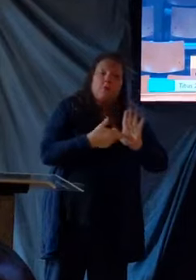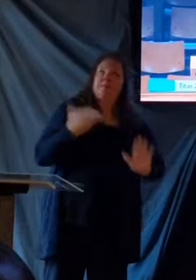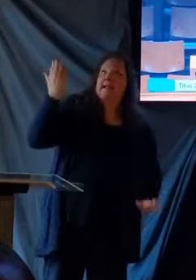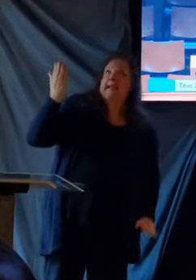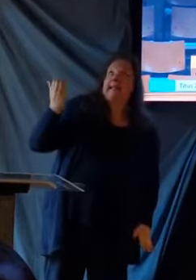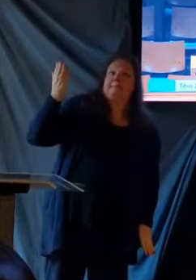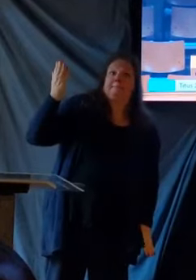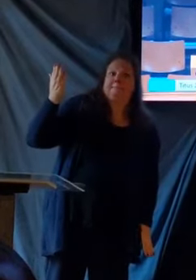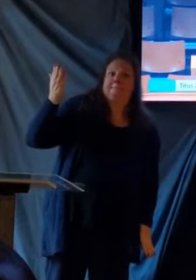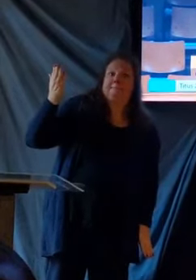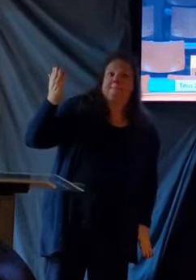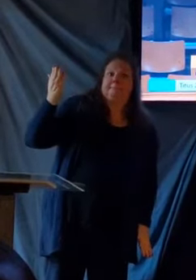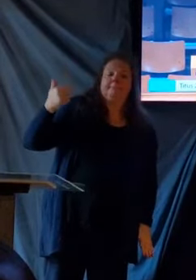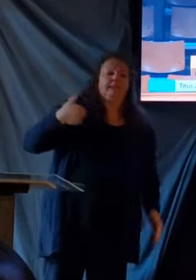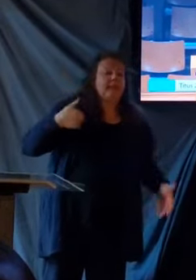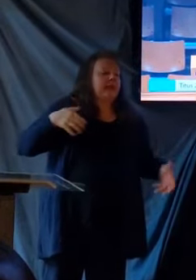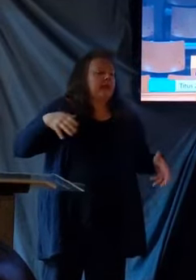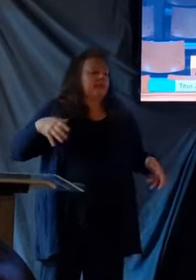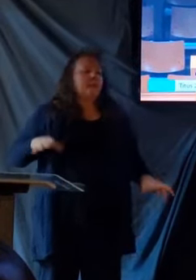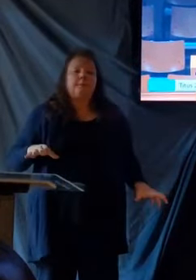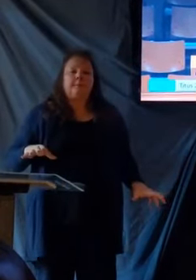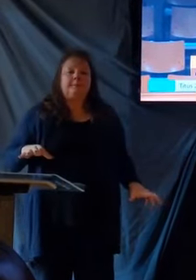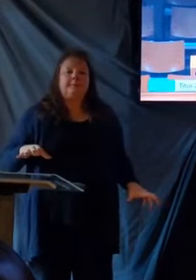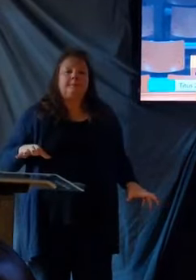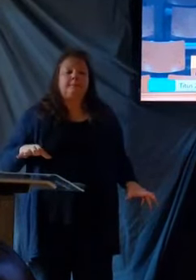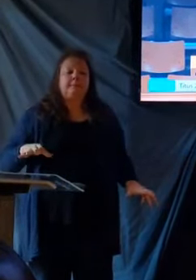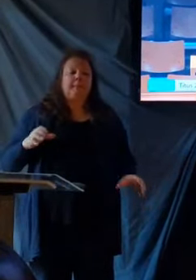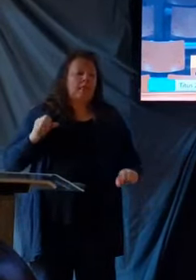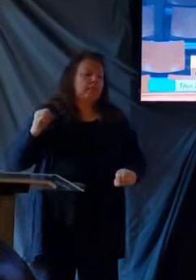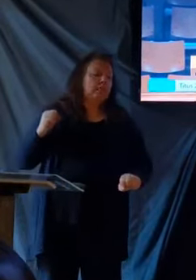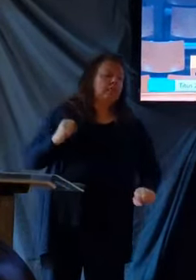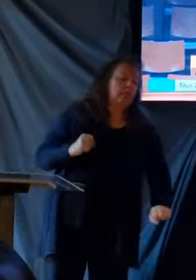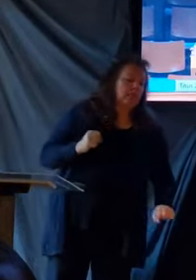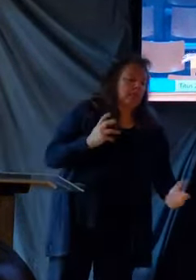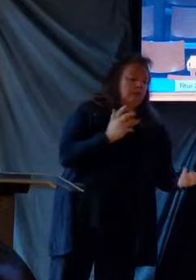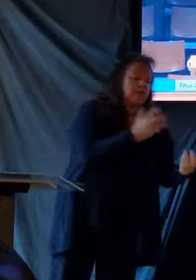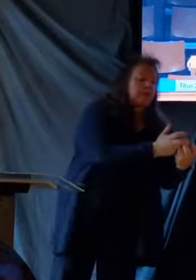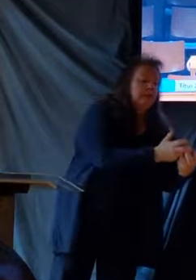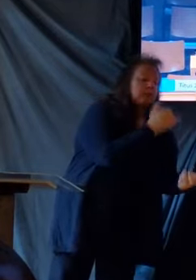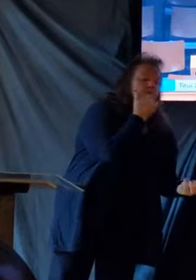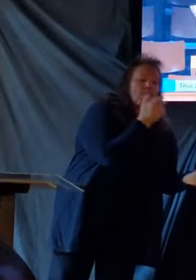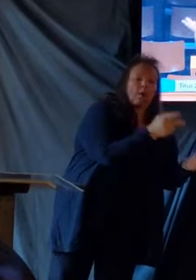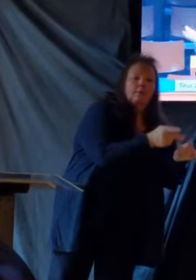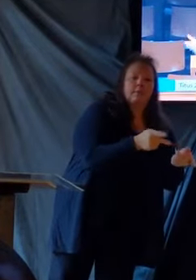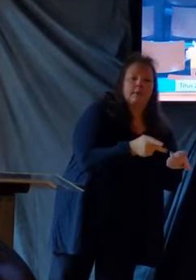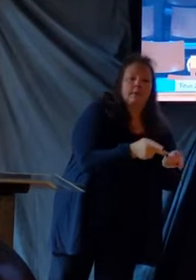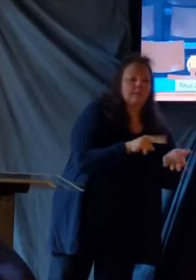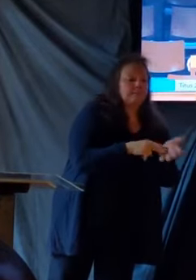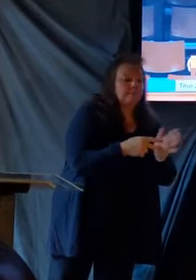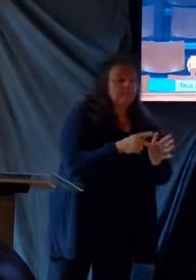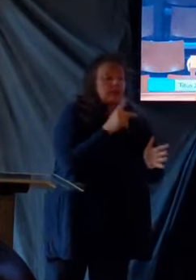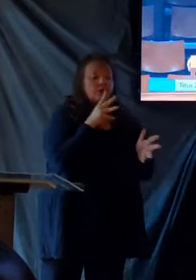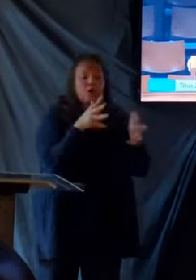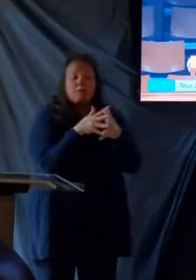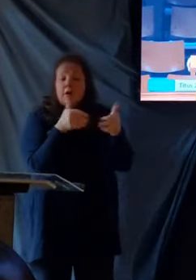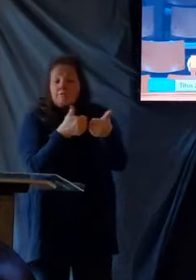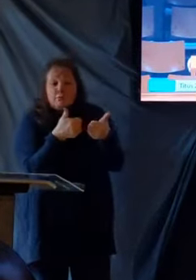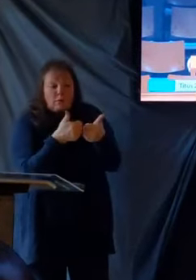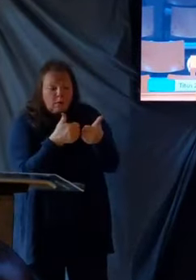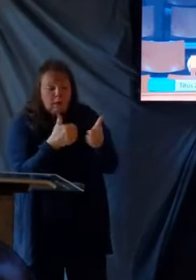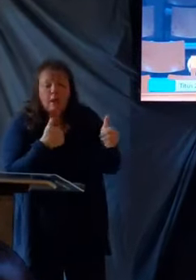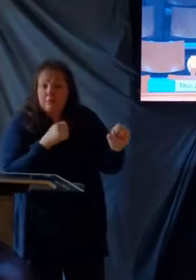him. I don't want to pull myself down to fit in a long sense. Doesn't mean I can't talk about the football game with